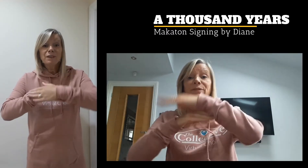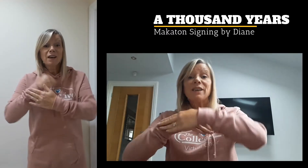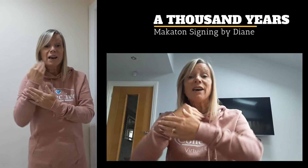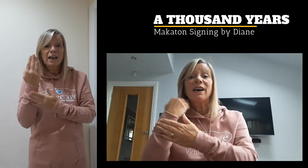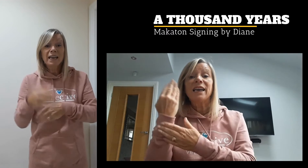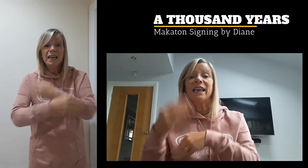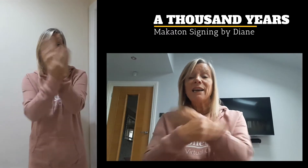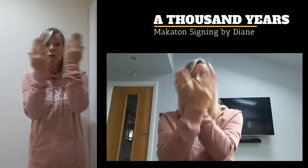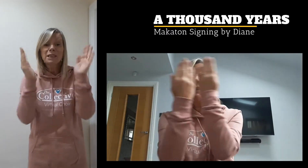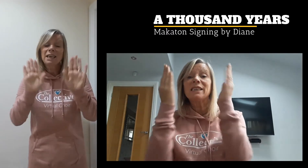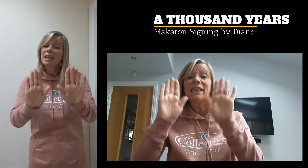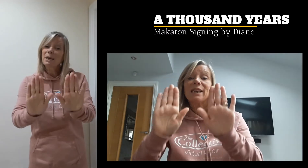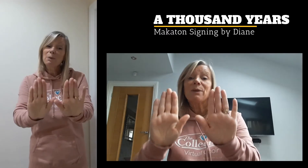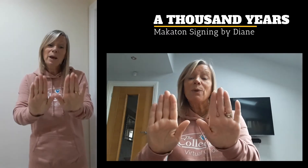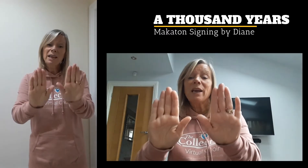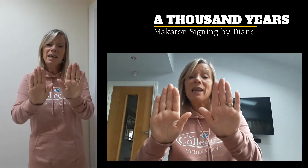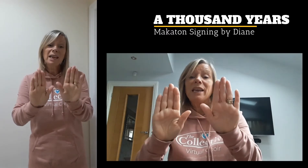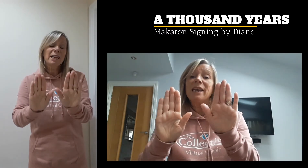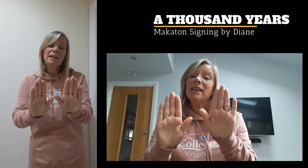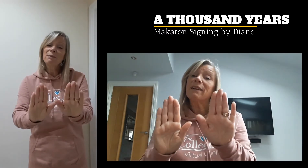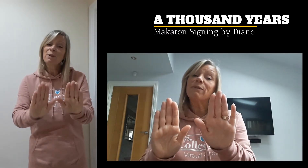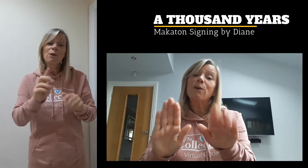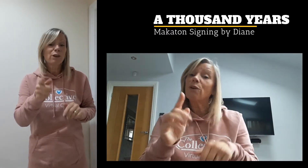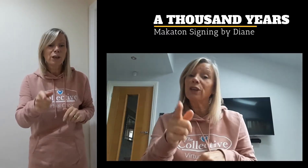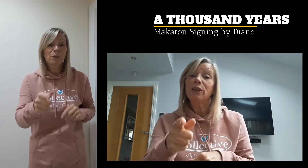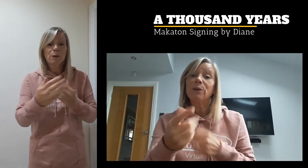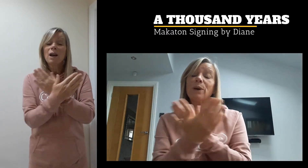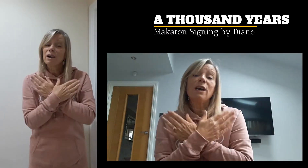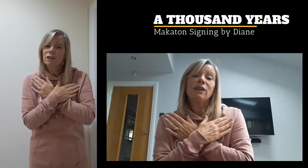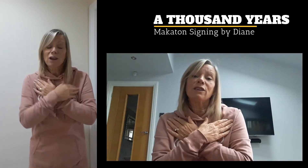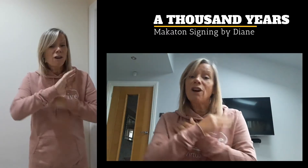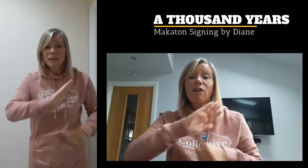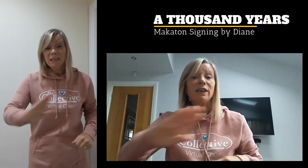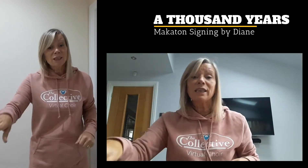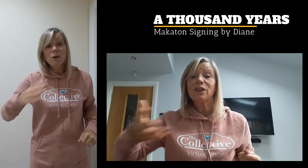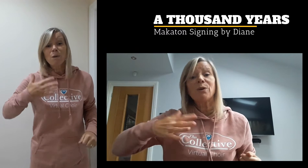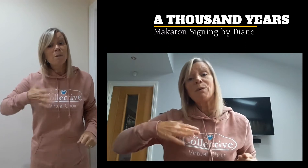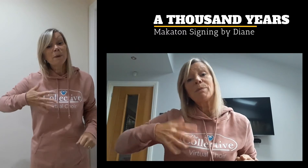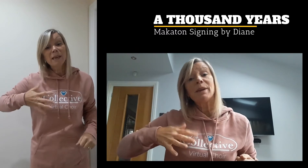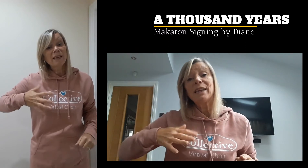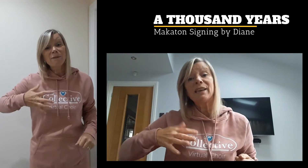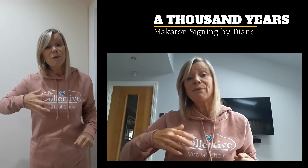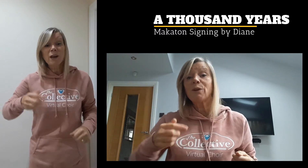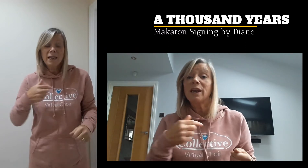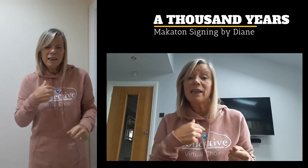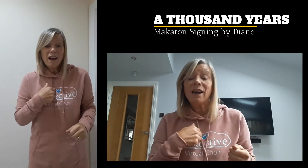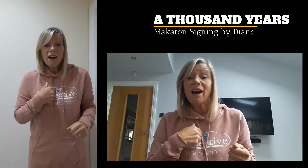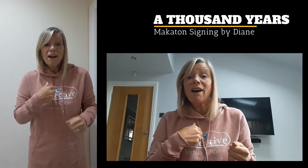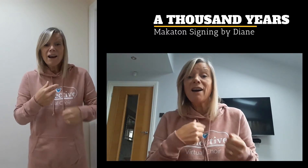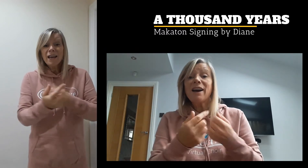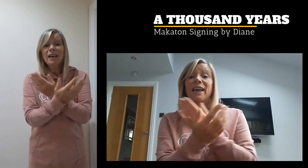I have died every day waiting for you. Darling, don't be